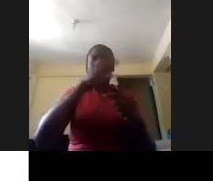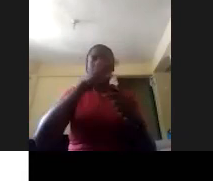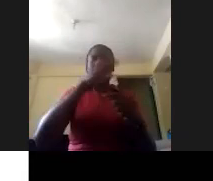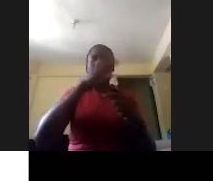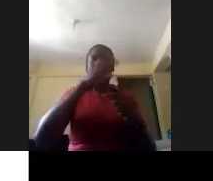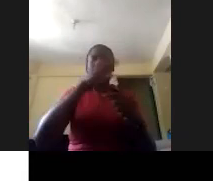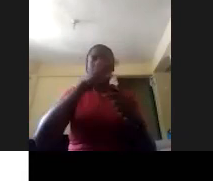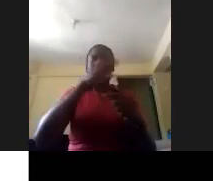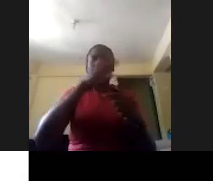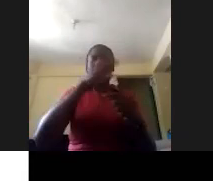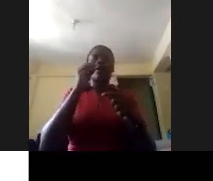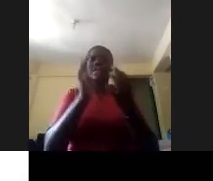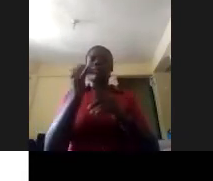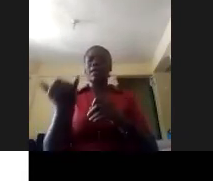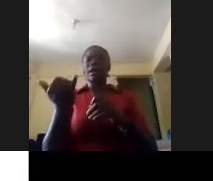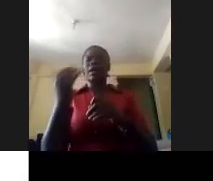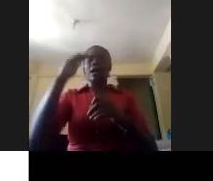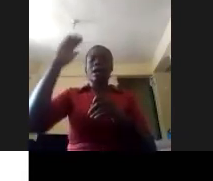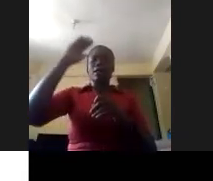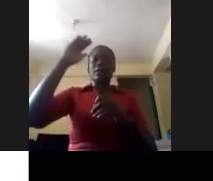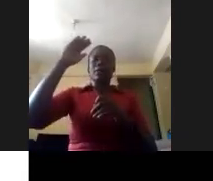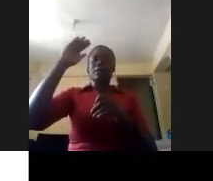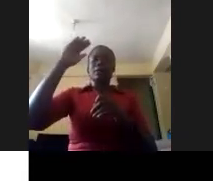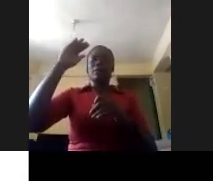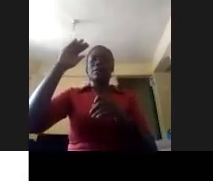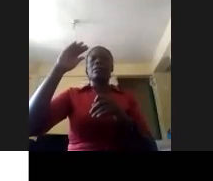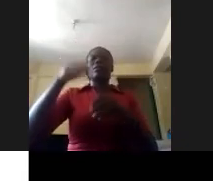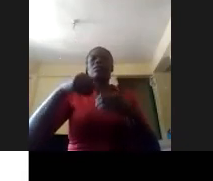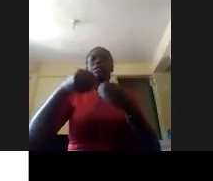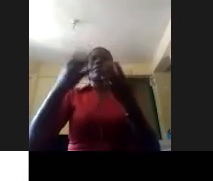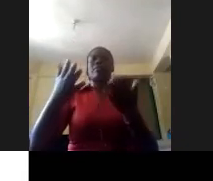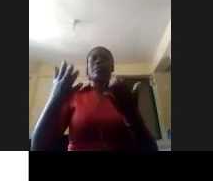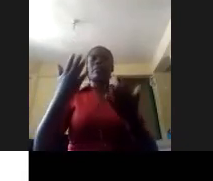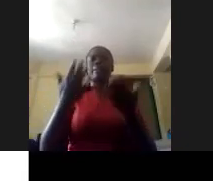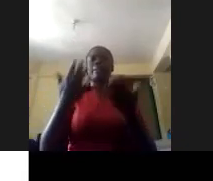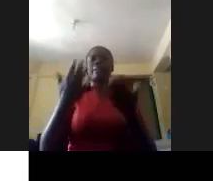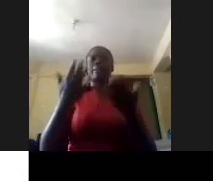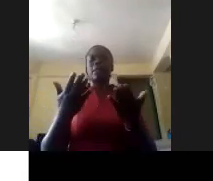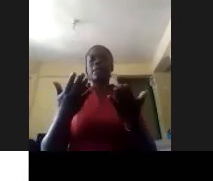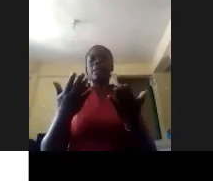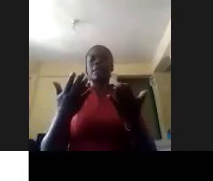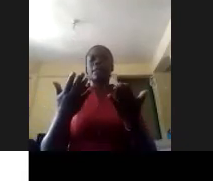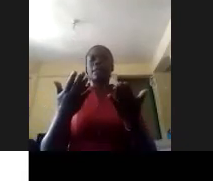a young adult or an emerging adult is not given that kind of sense